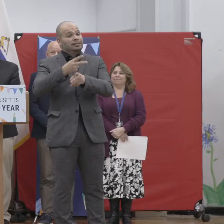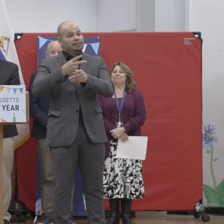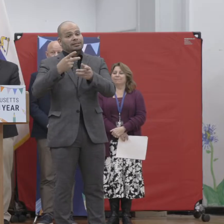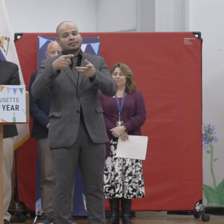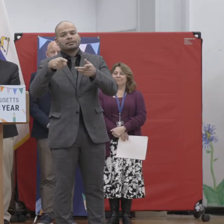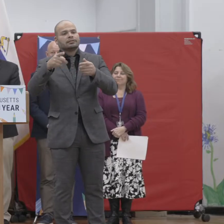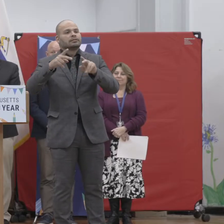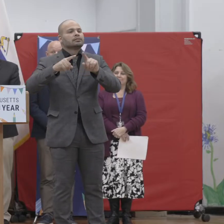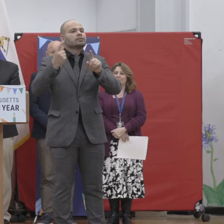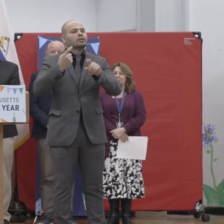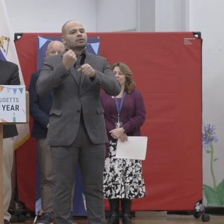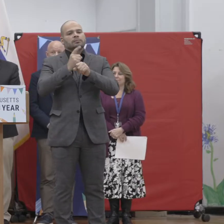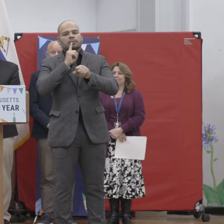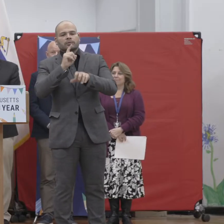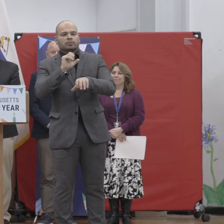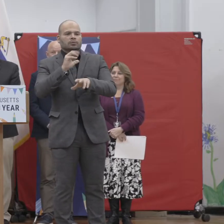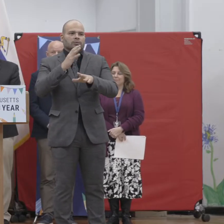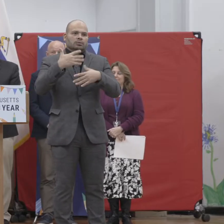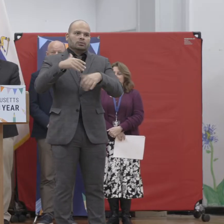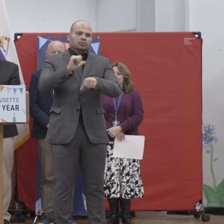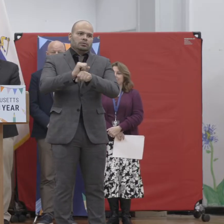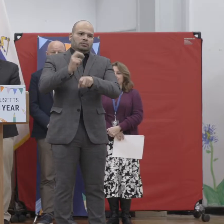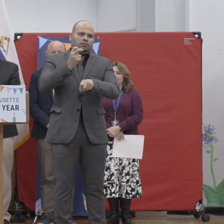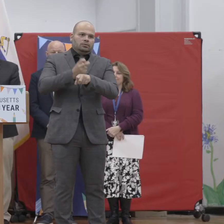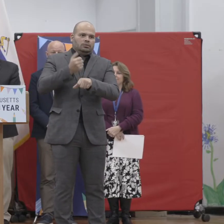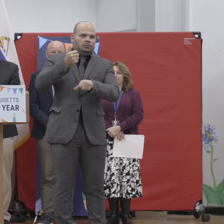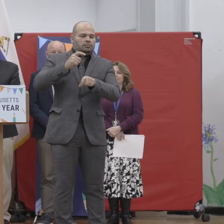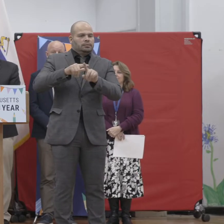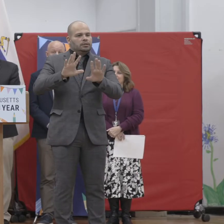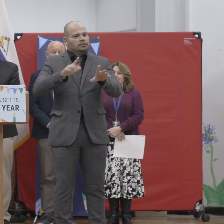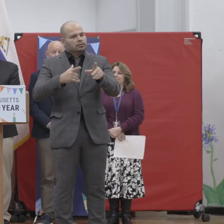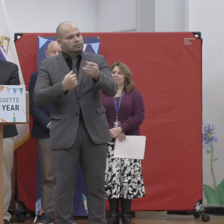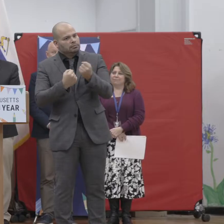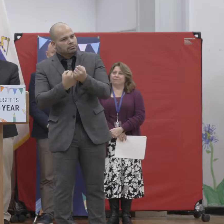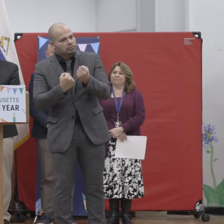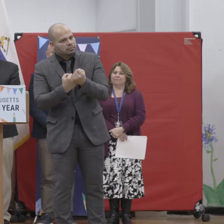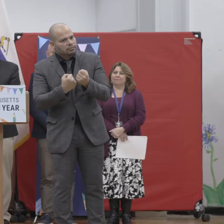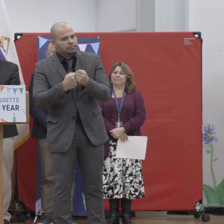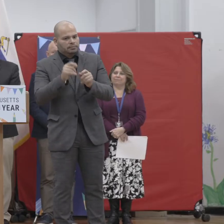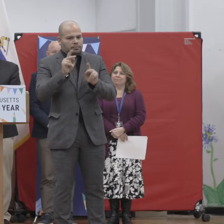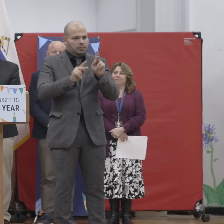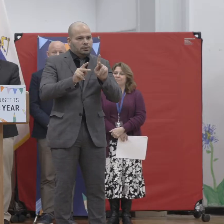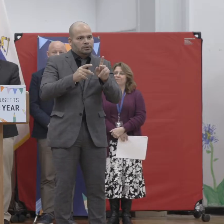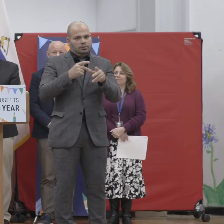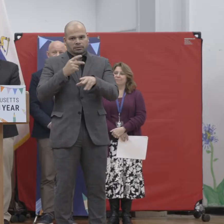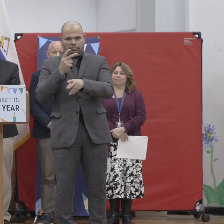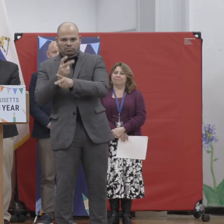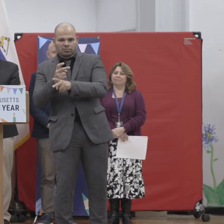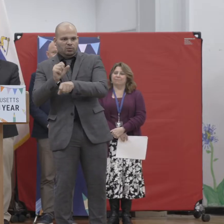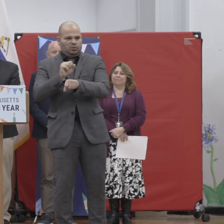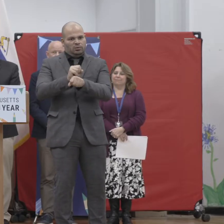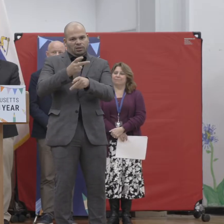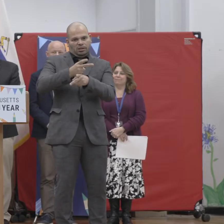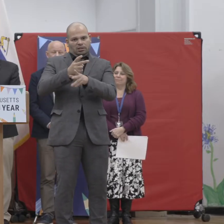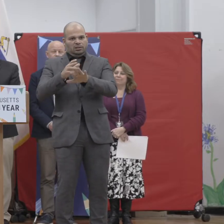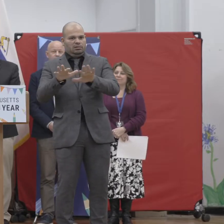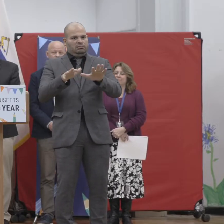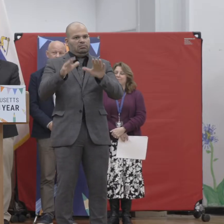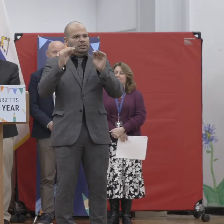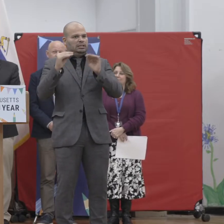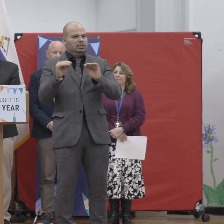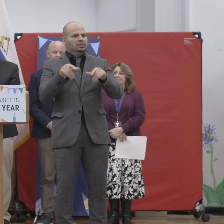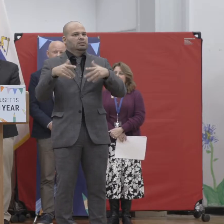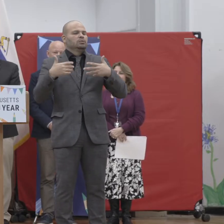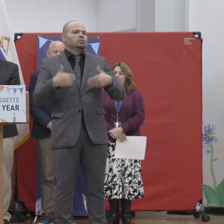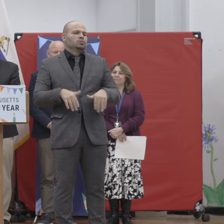workforce. I simply would not be able to do this job that I love so much if my daughters were not cared for every day by